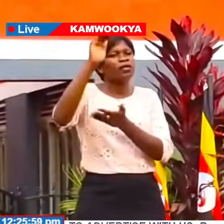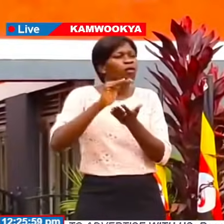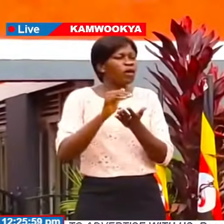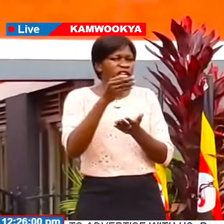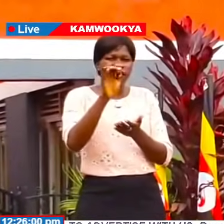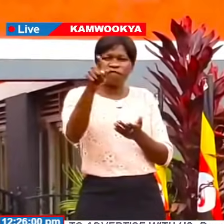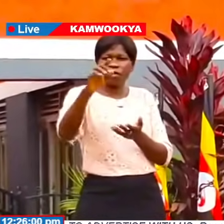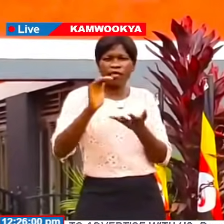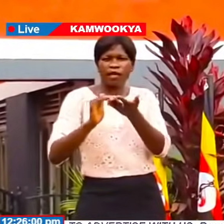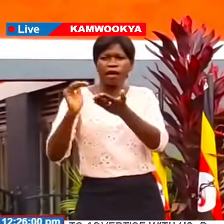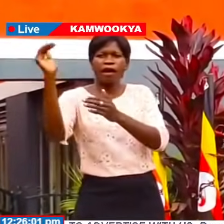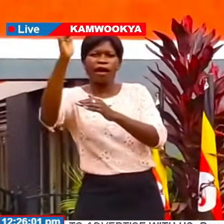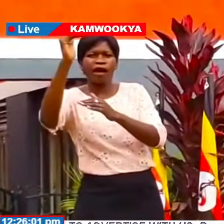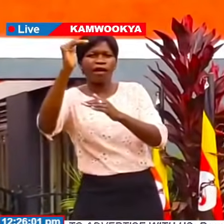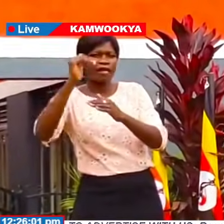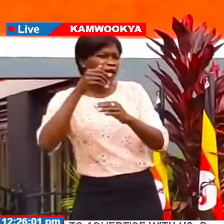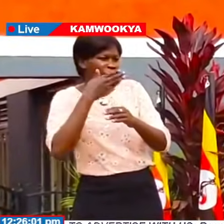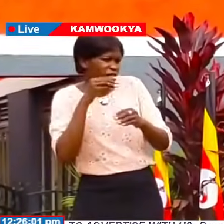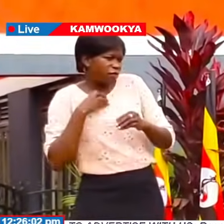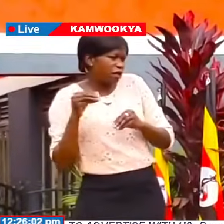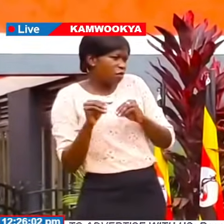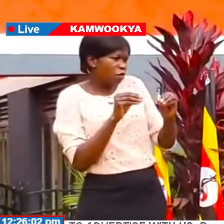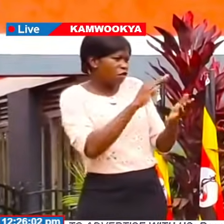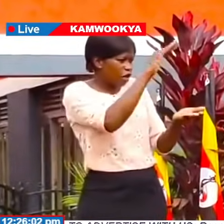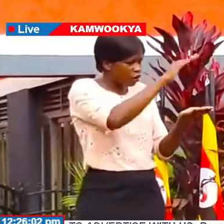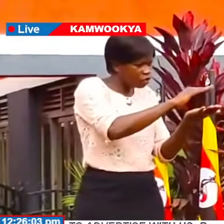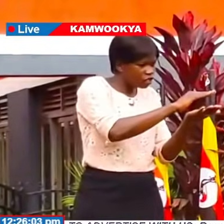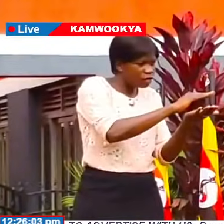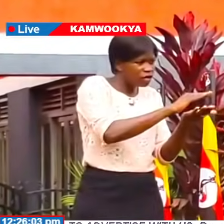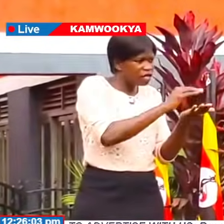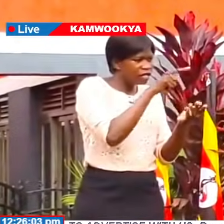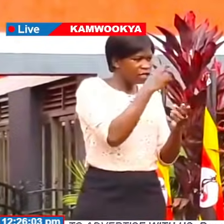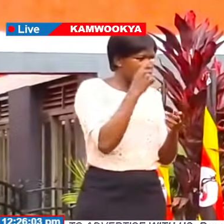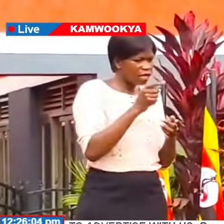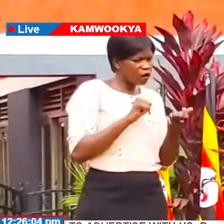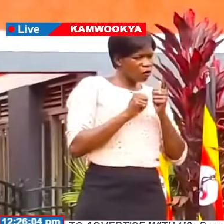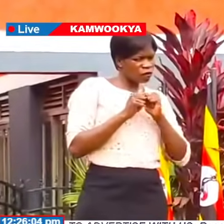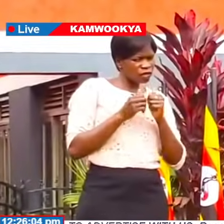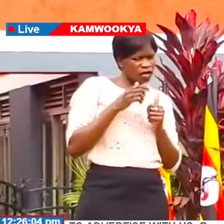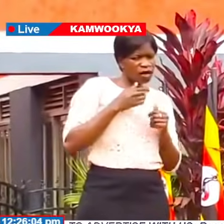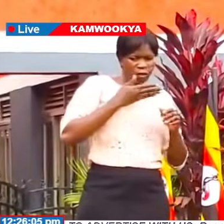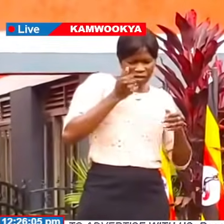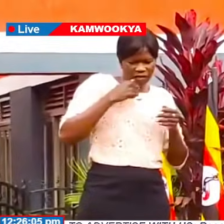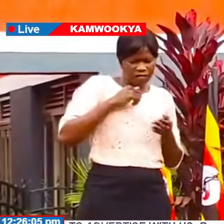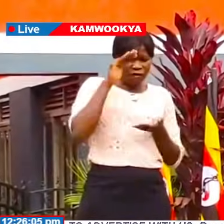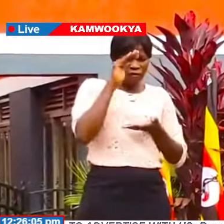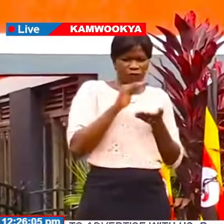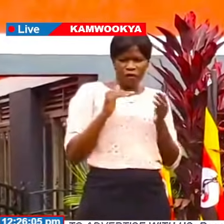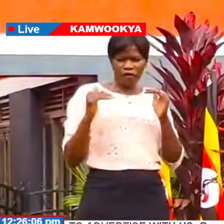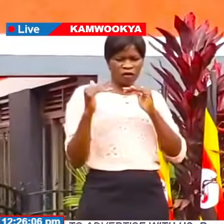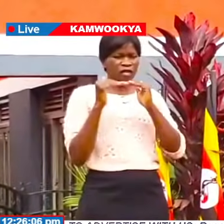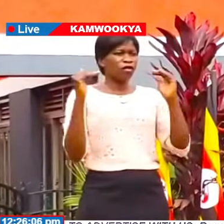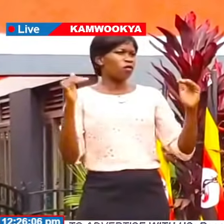high, somebody will go where it is low. So then the other one also will know, since there's competition, I need to lower mine. So that's why it's important to bring other people on